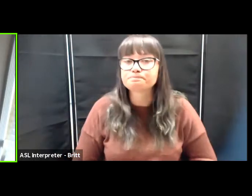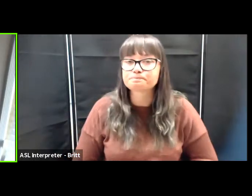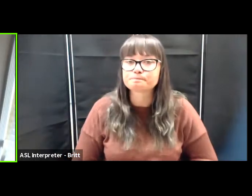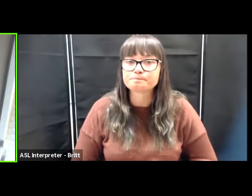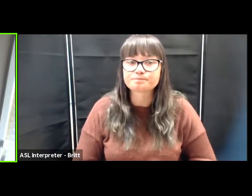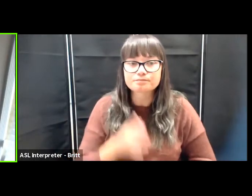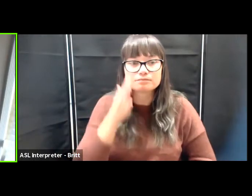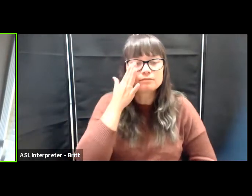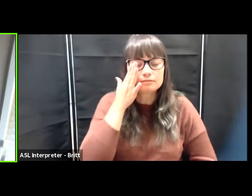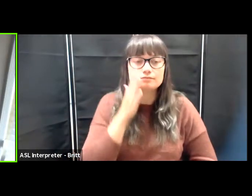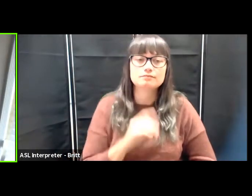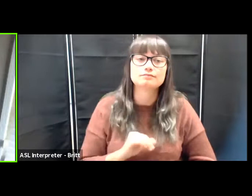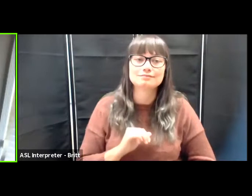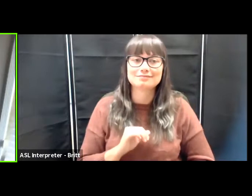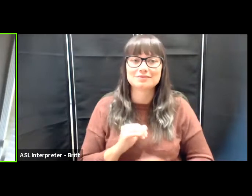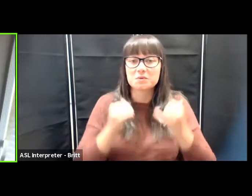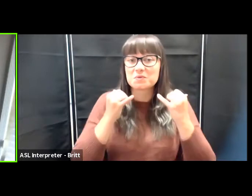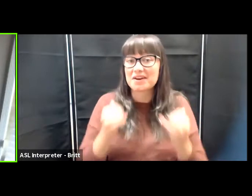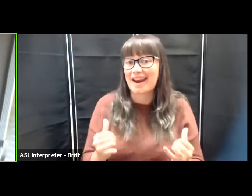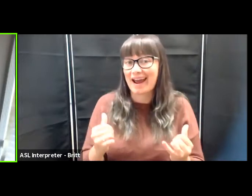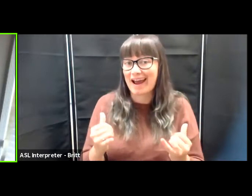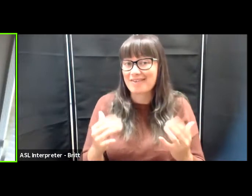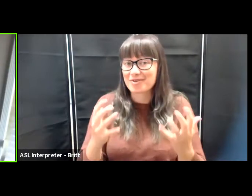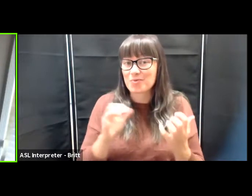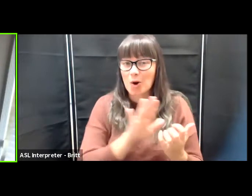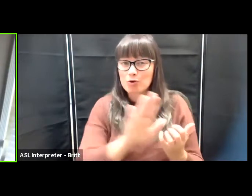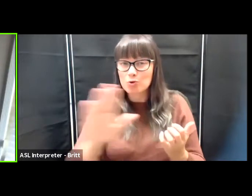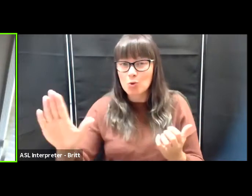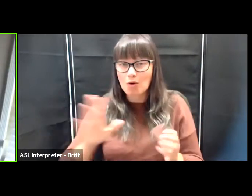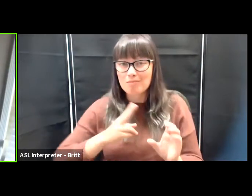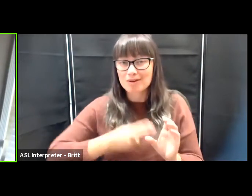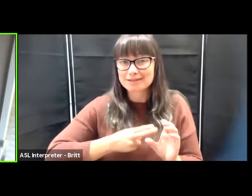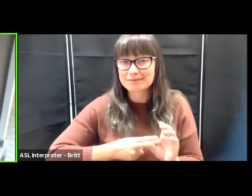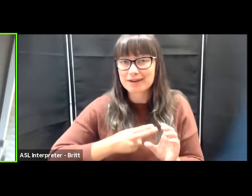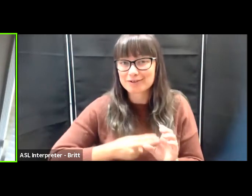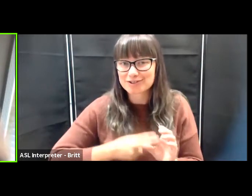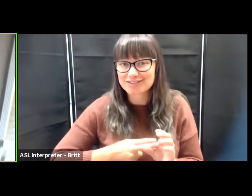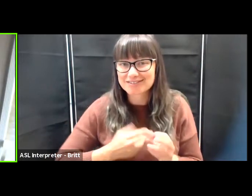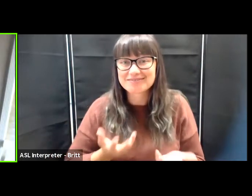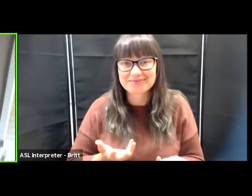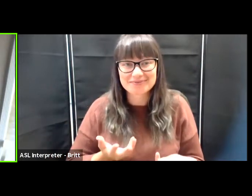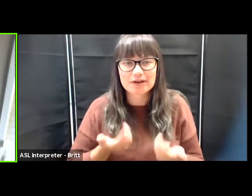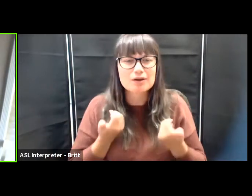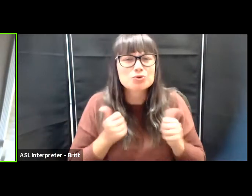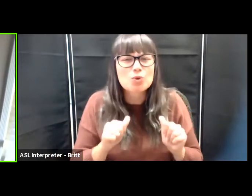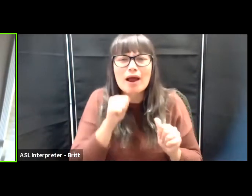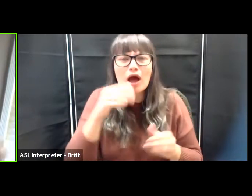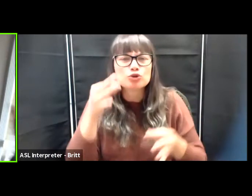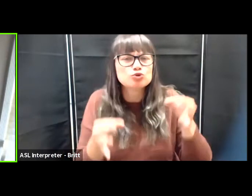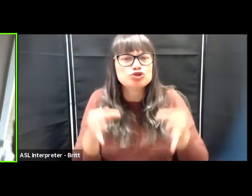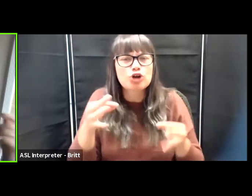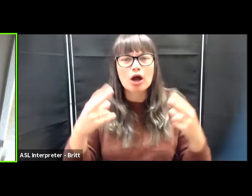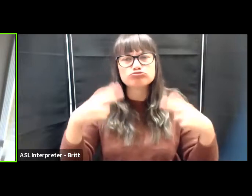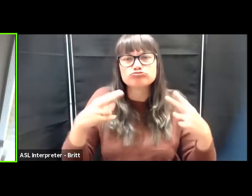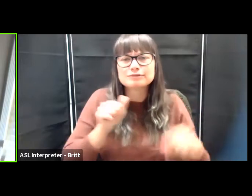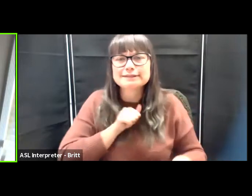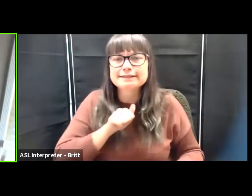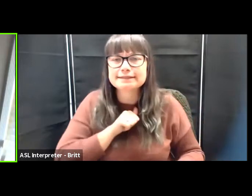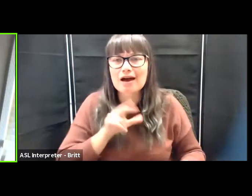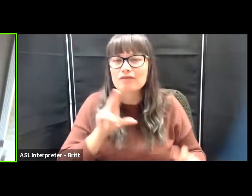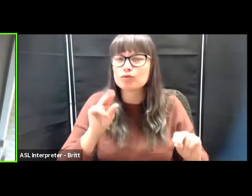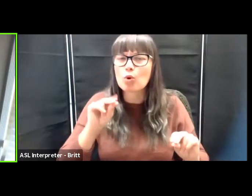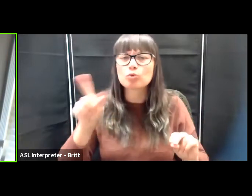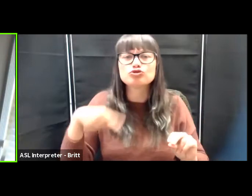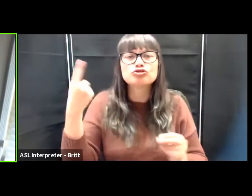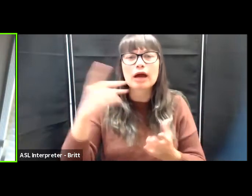we get into a little bit of audience participation. Try not to judge yourself. This is just a learning space,